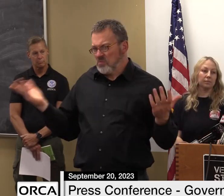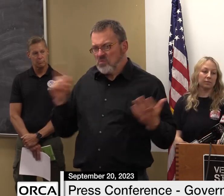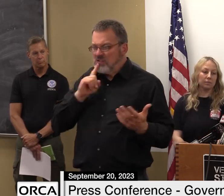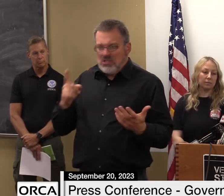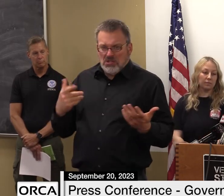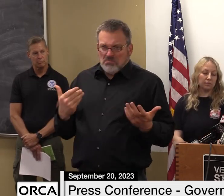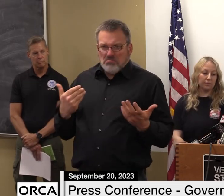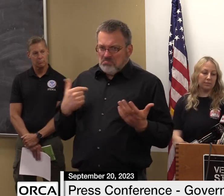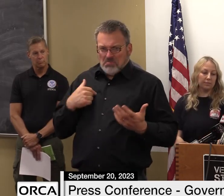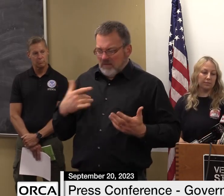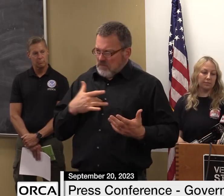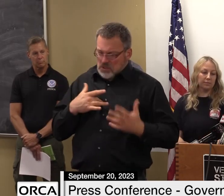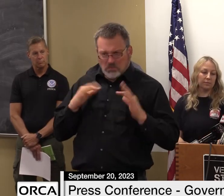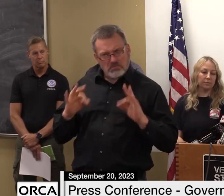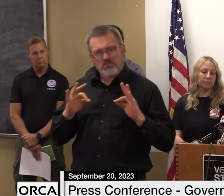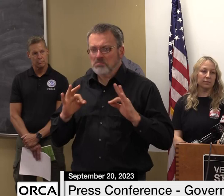business.